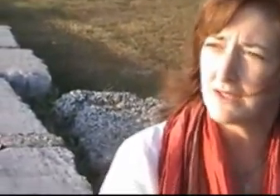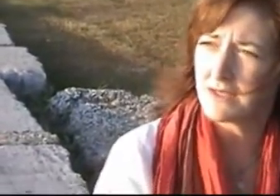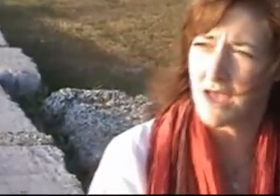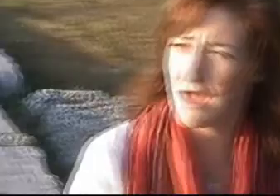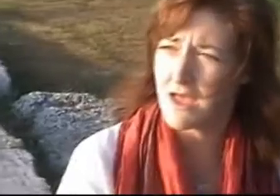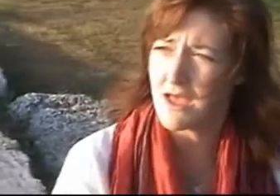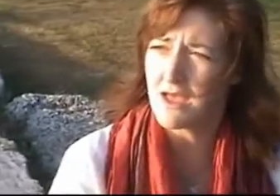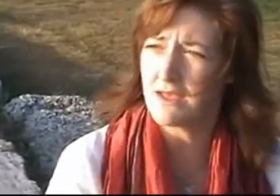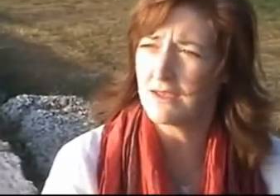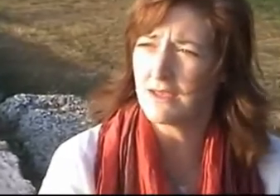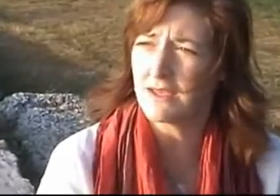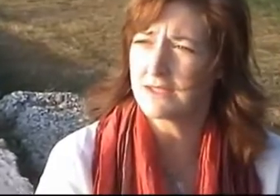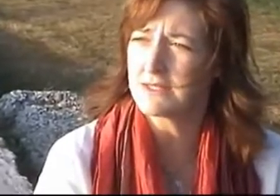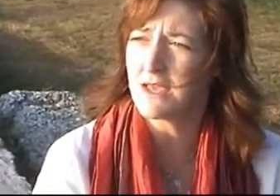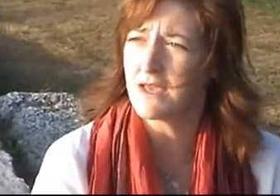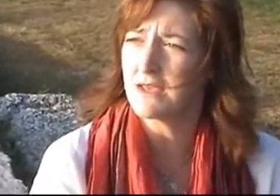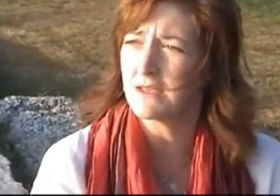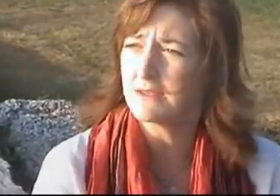Tefilat